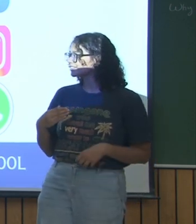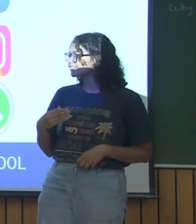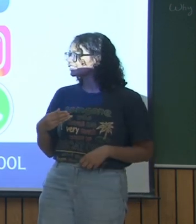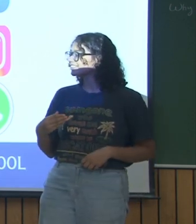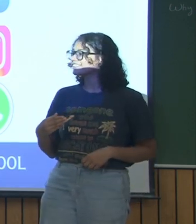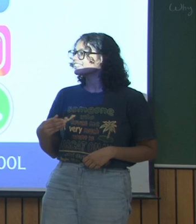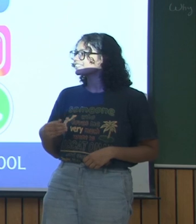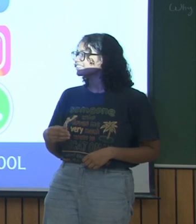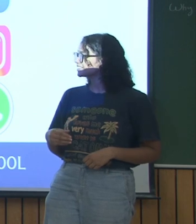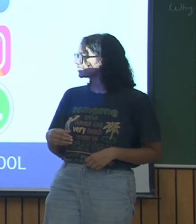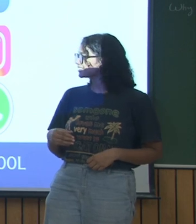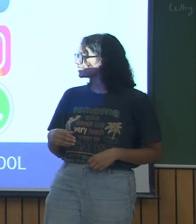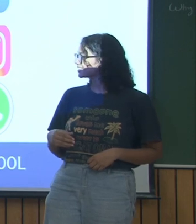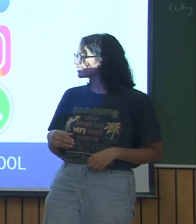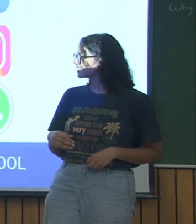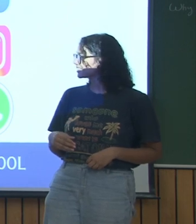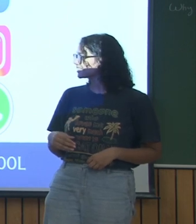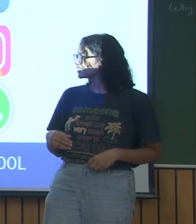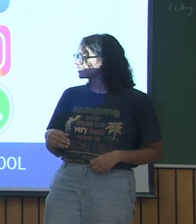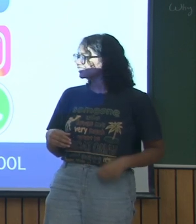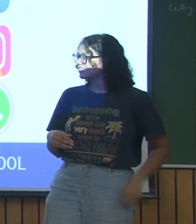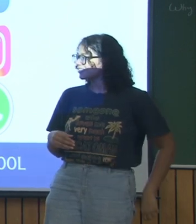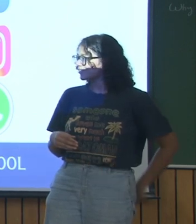I am very confident that I'll achieve my dream.